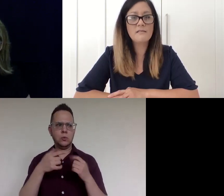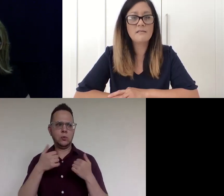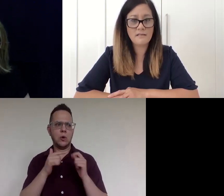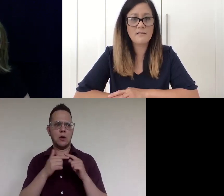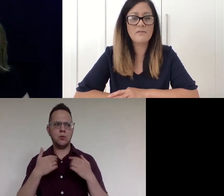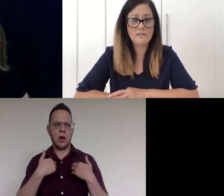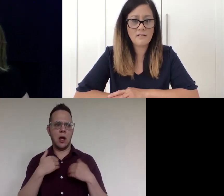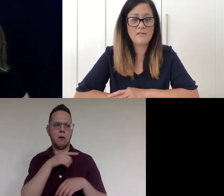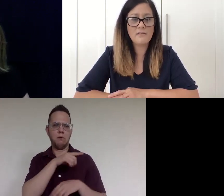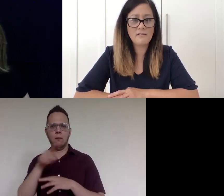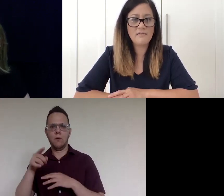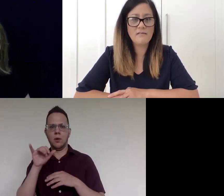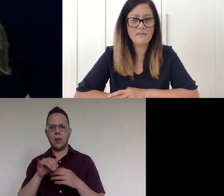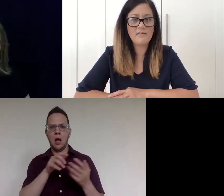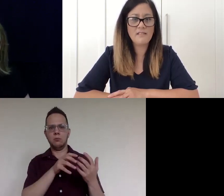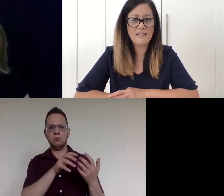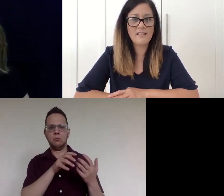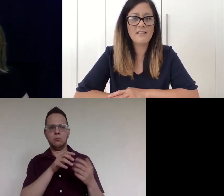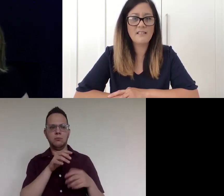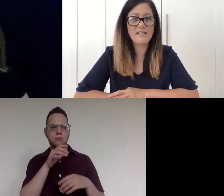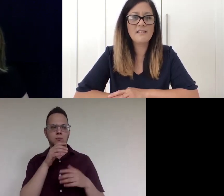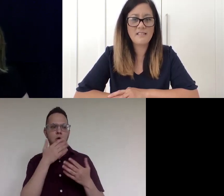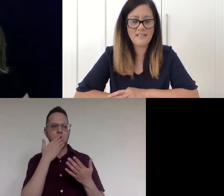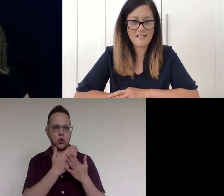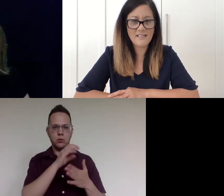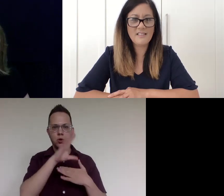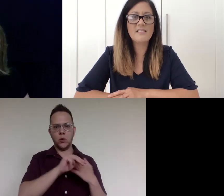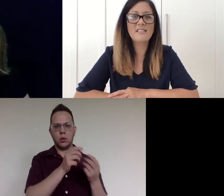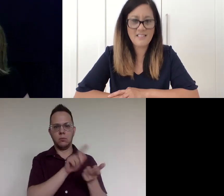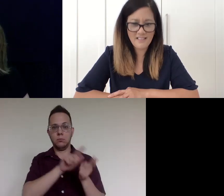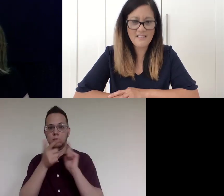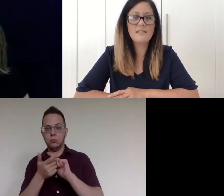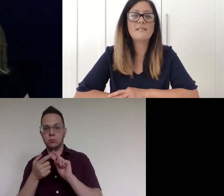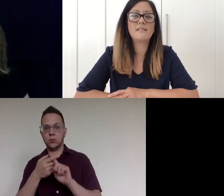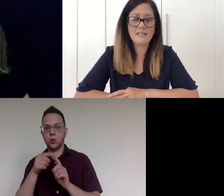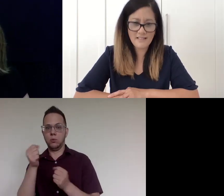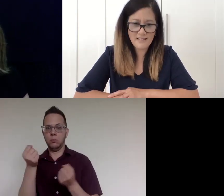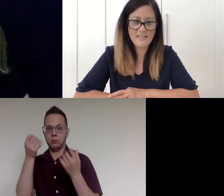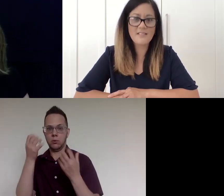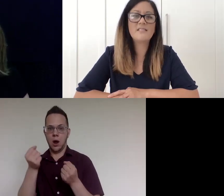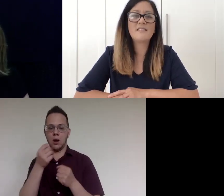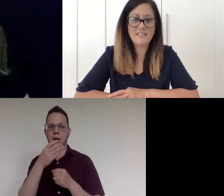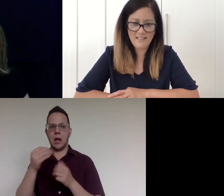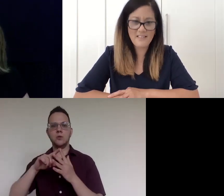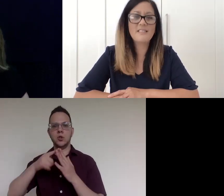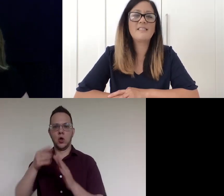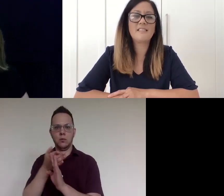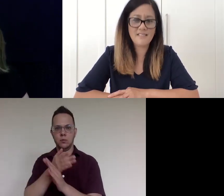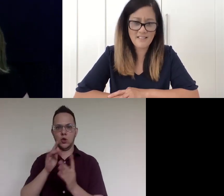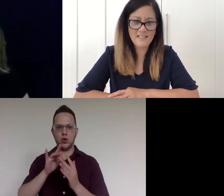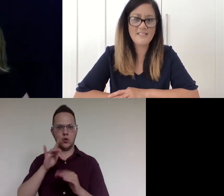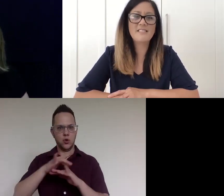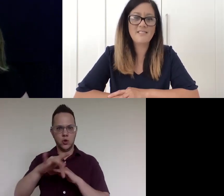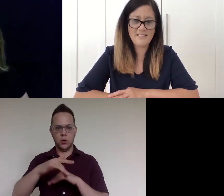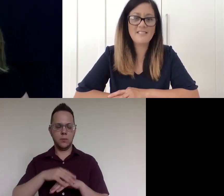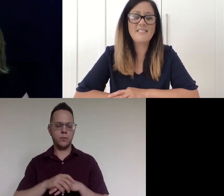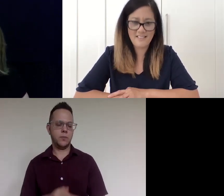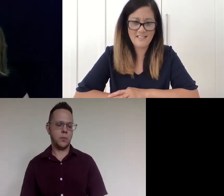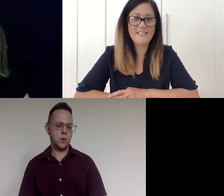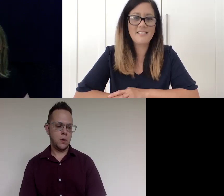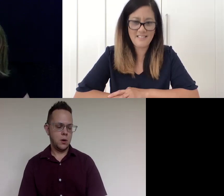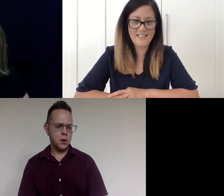who are mainstreamed as well in public schools. The information should be a really good curriculum, and it should be